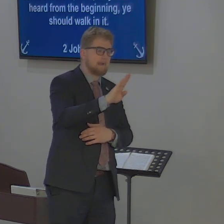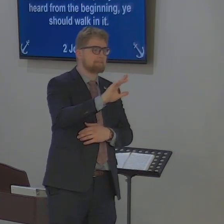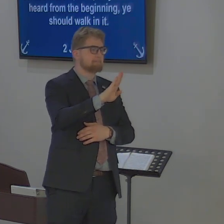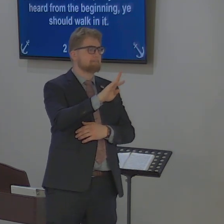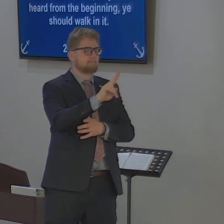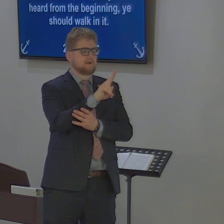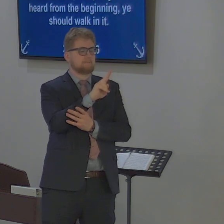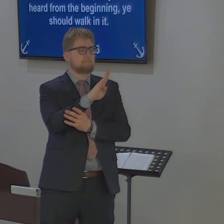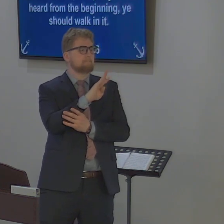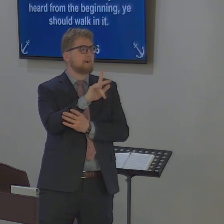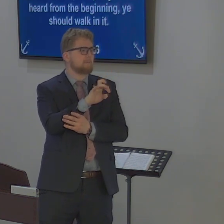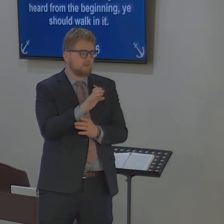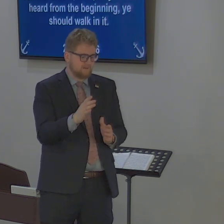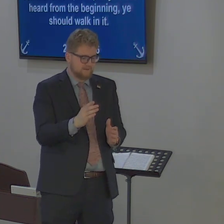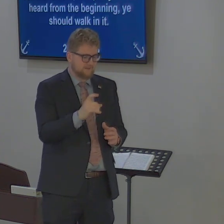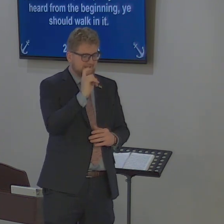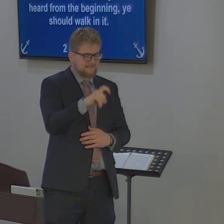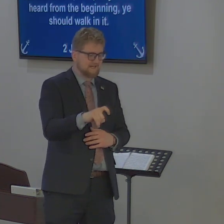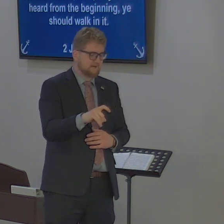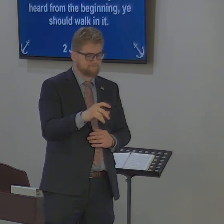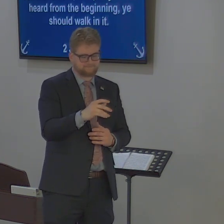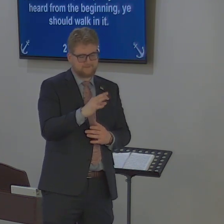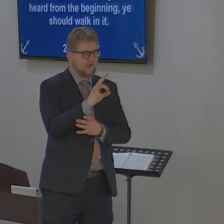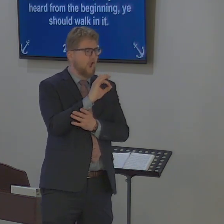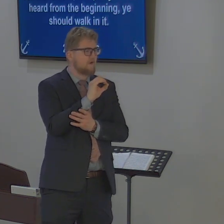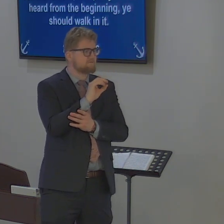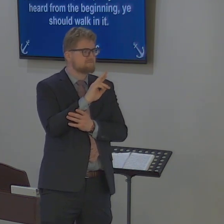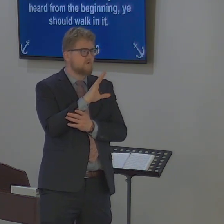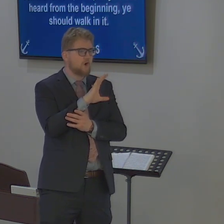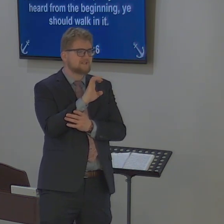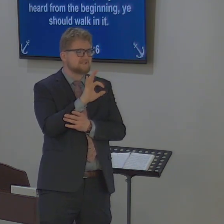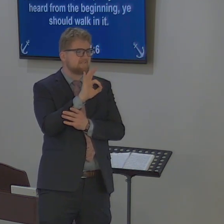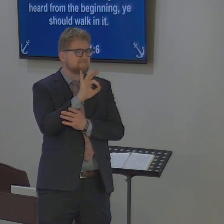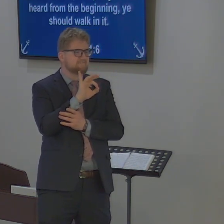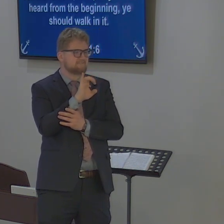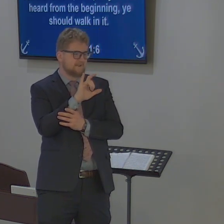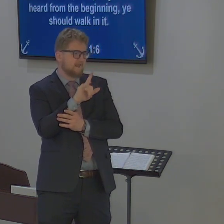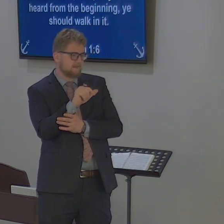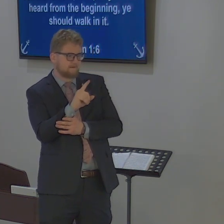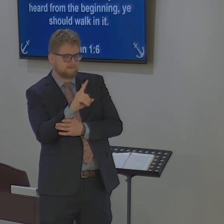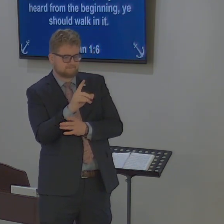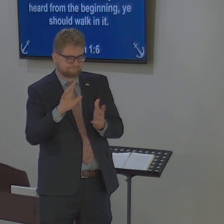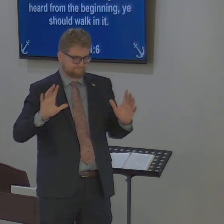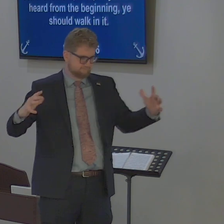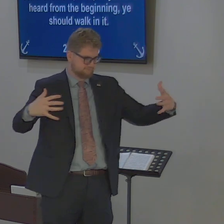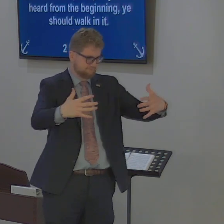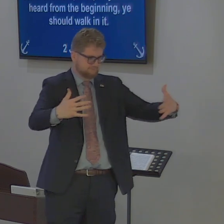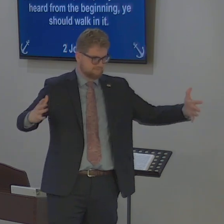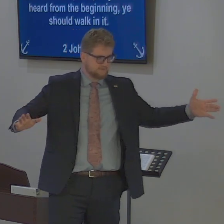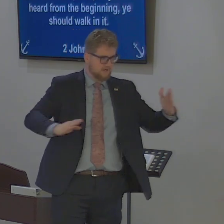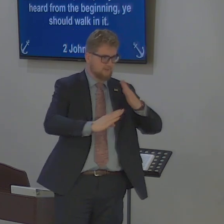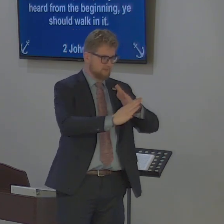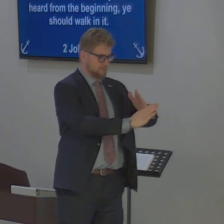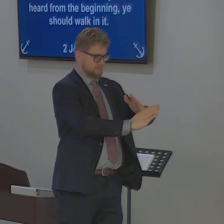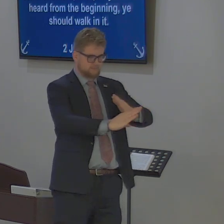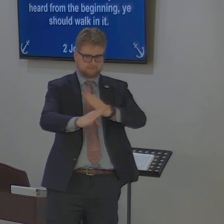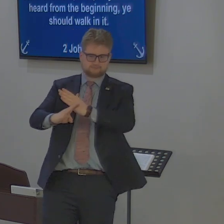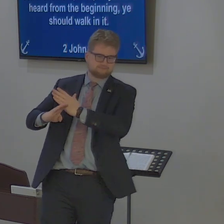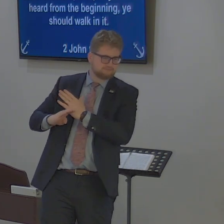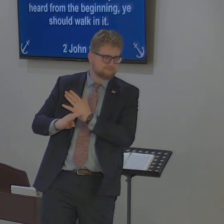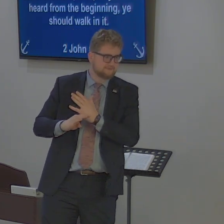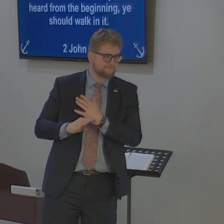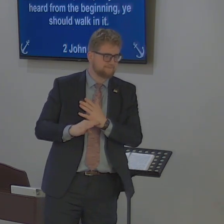have crazy imagination, what is that? It's truth. It's the truth that God's given to